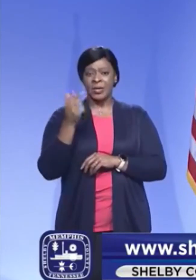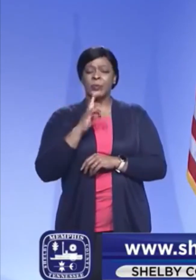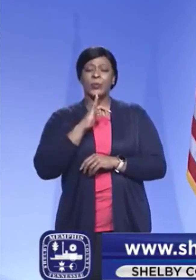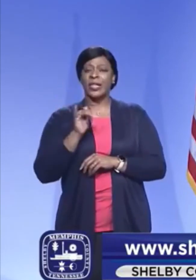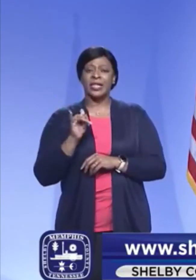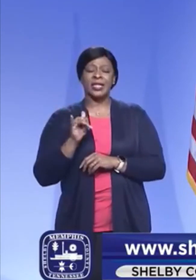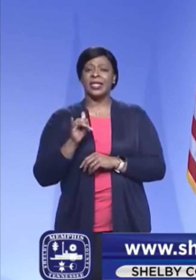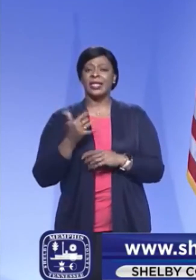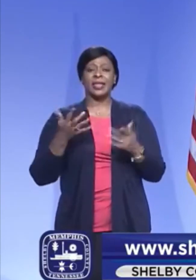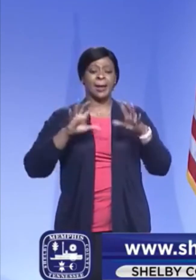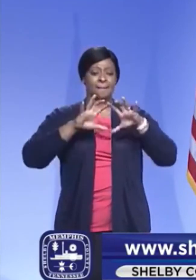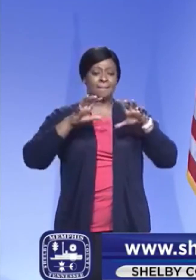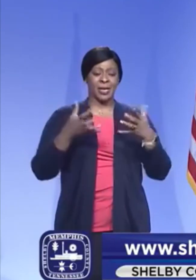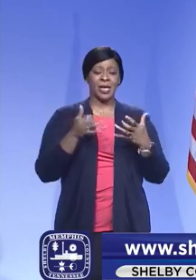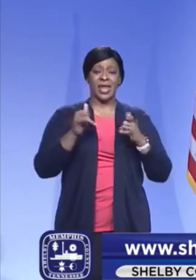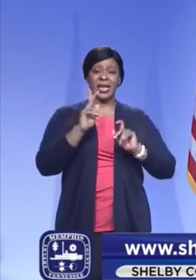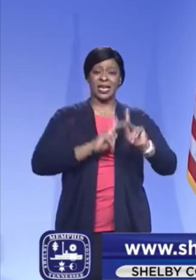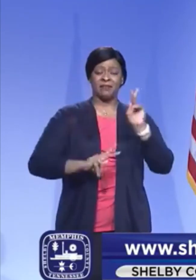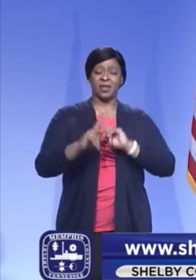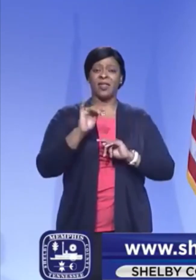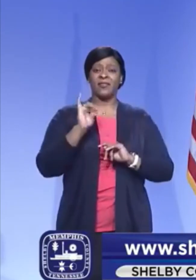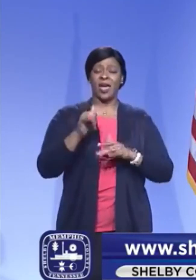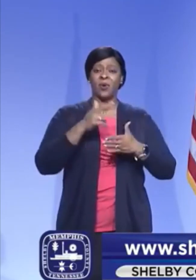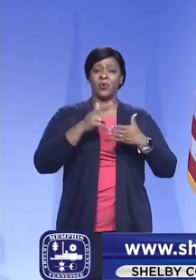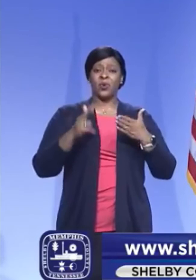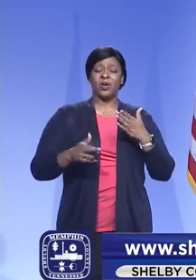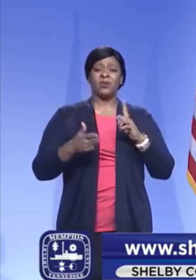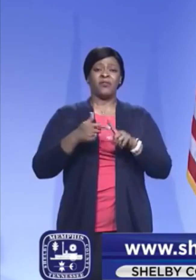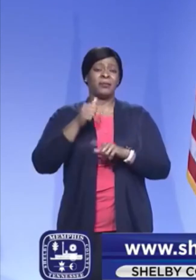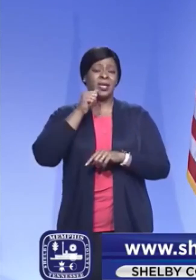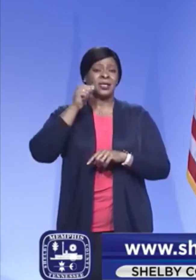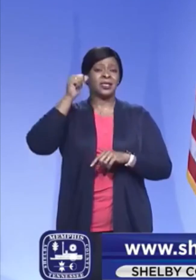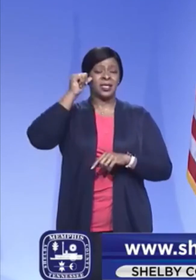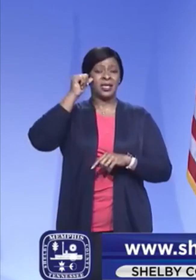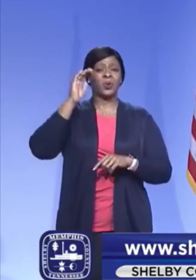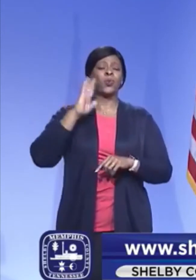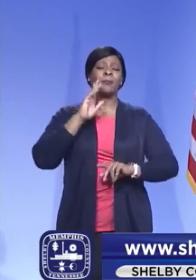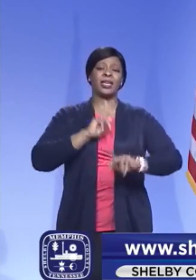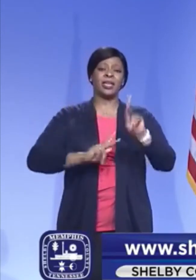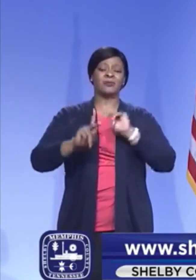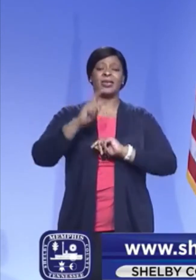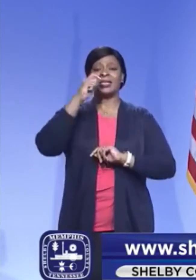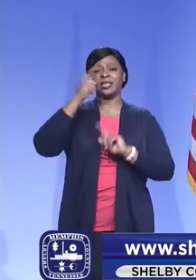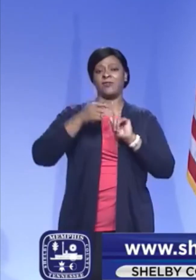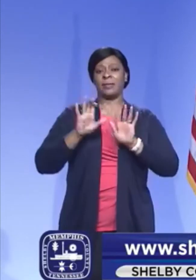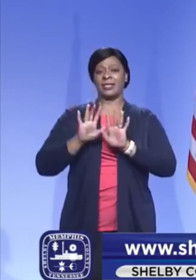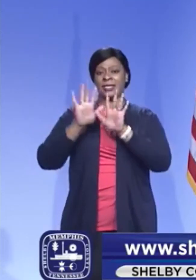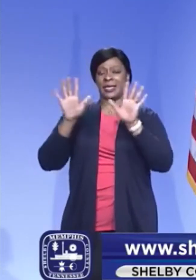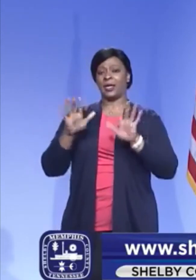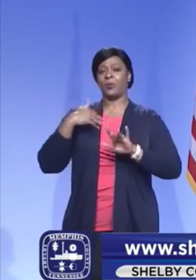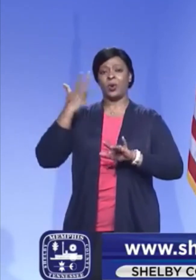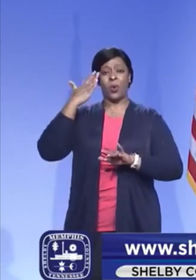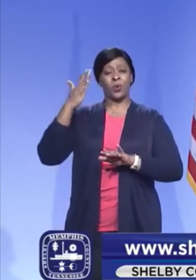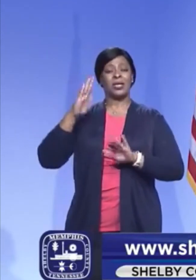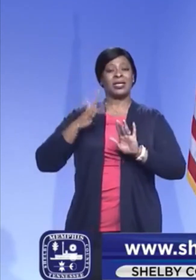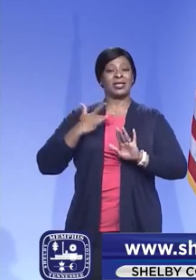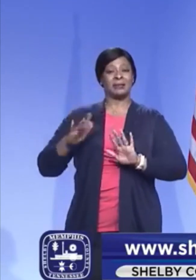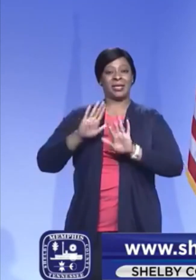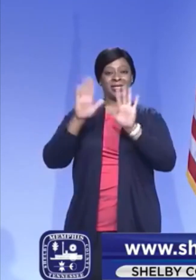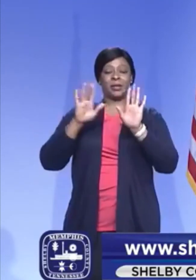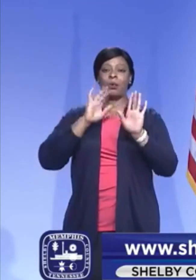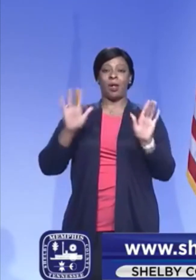the bulk of those individuals that were resulted yesterday would have been individuals tested Sunday, and we know Sunday is a